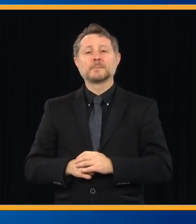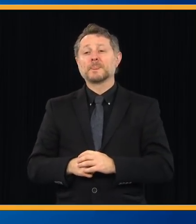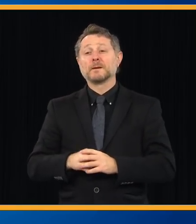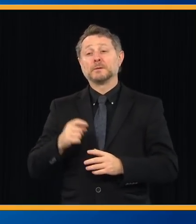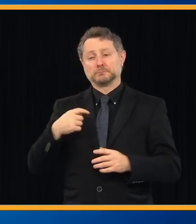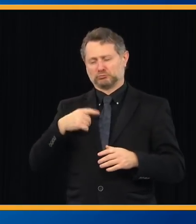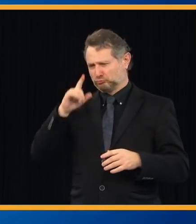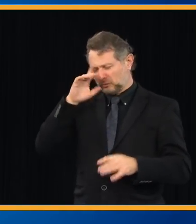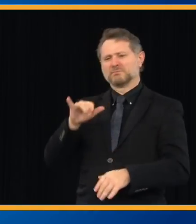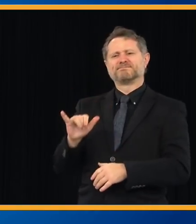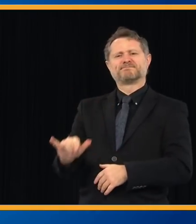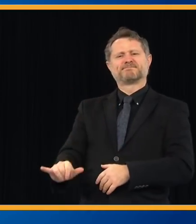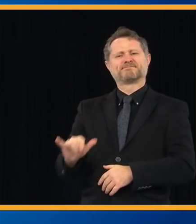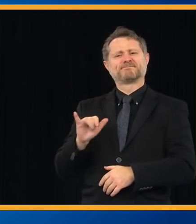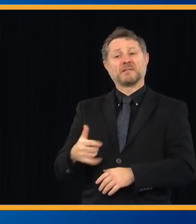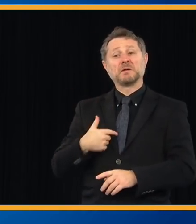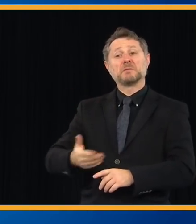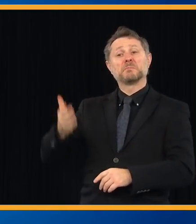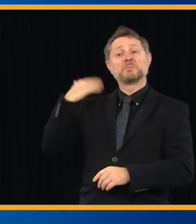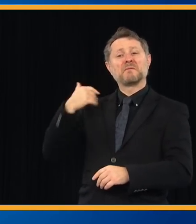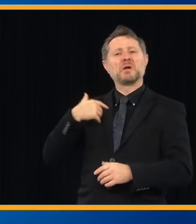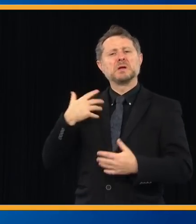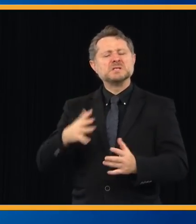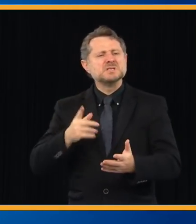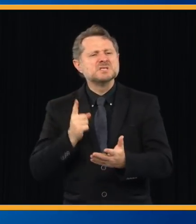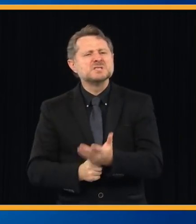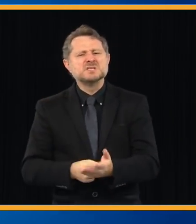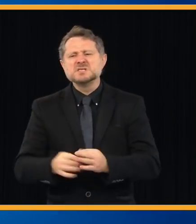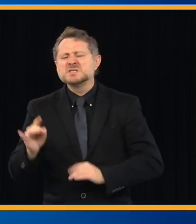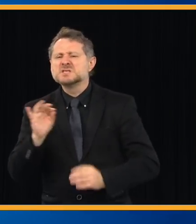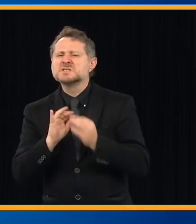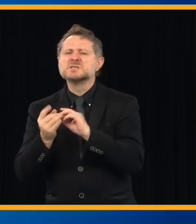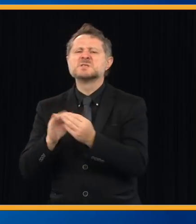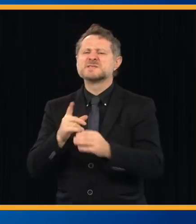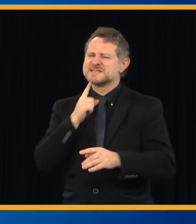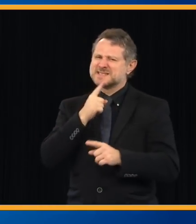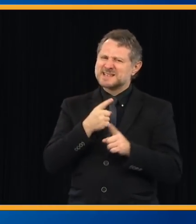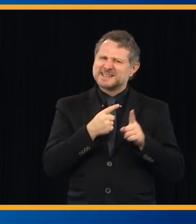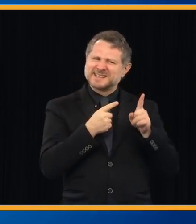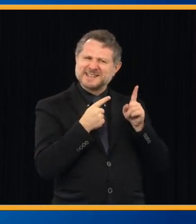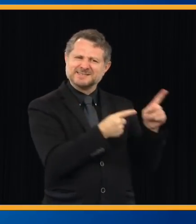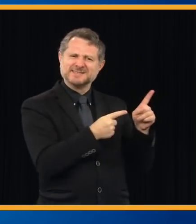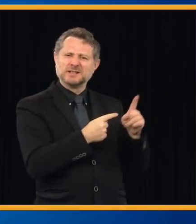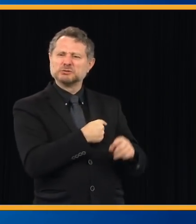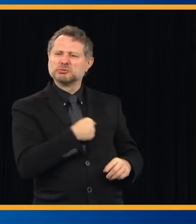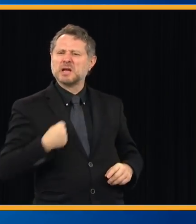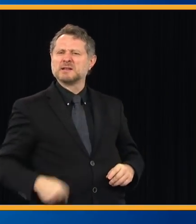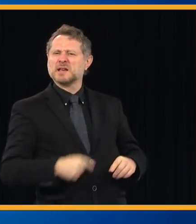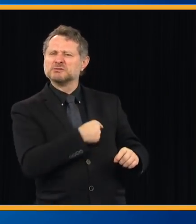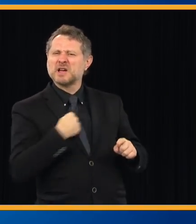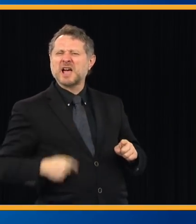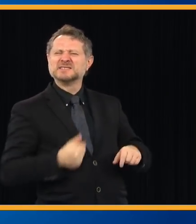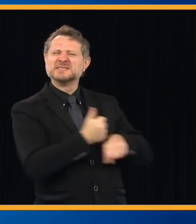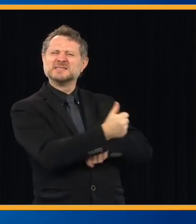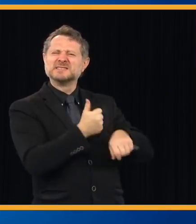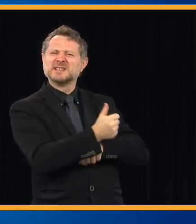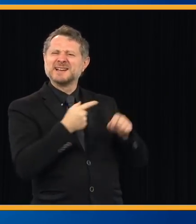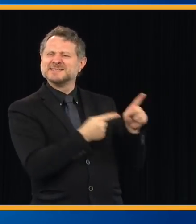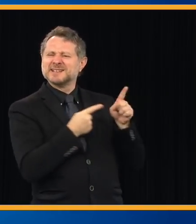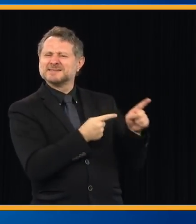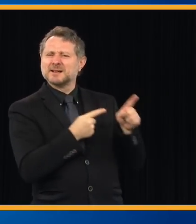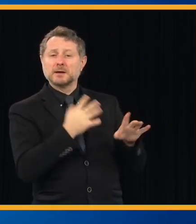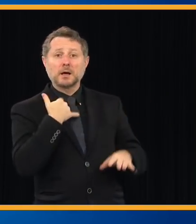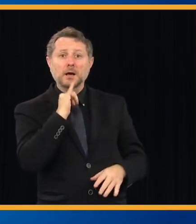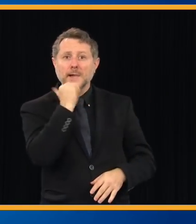so many weeks, we talked about the virus was coming from China, from China, from China, from China. Now it turns out the virus didn't